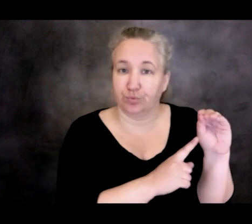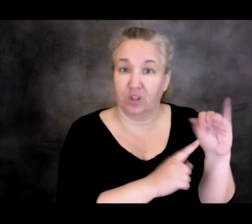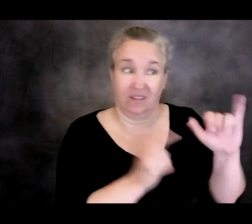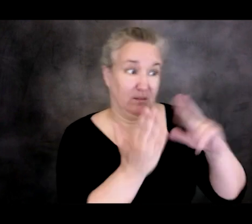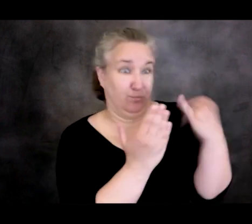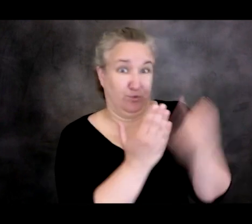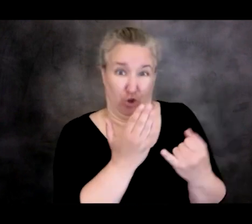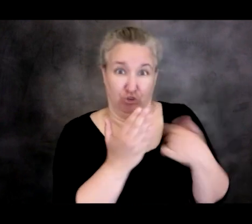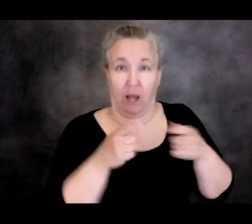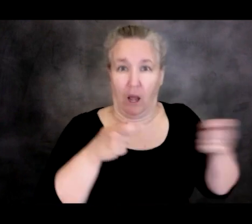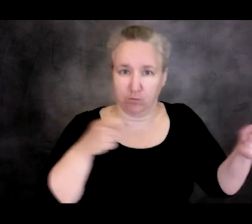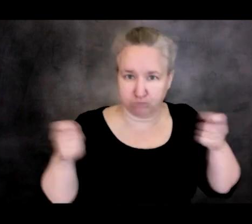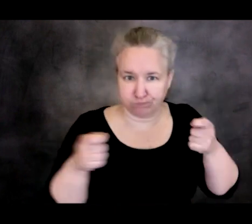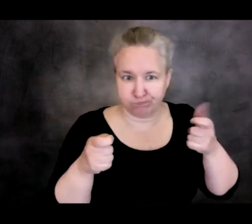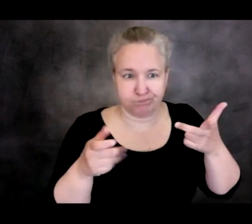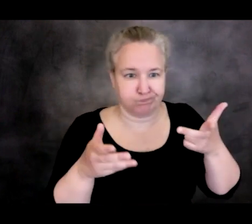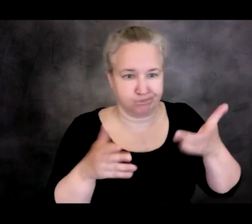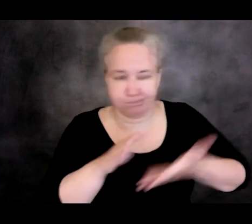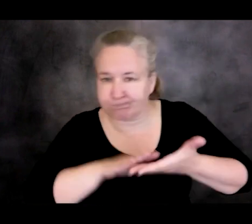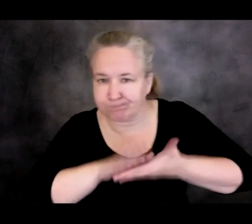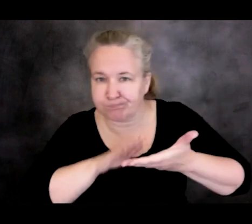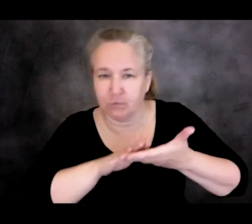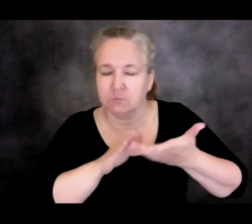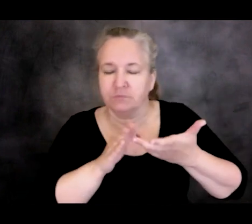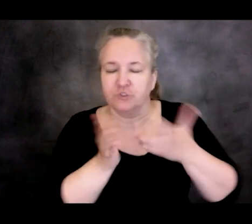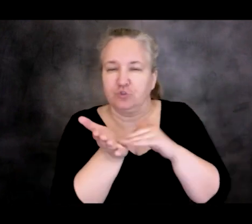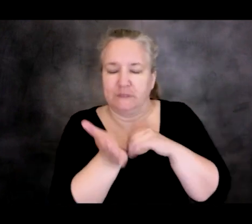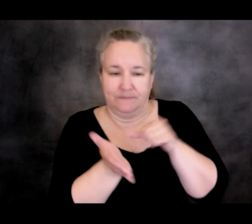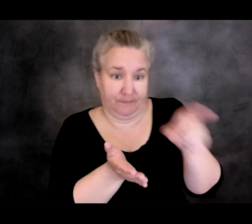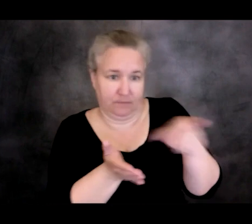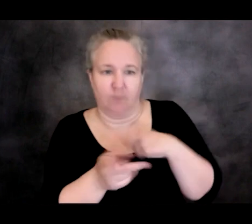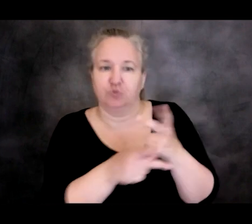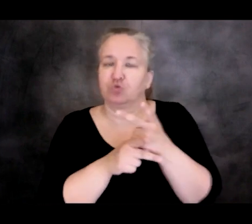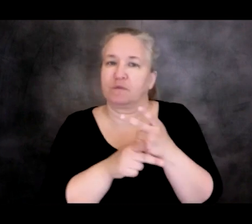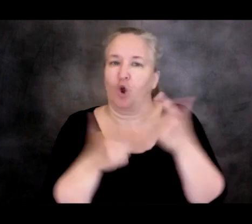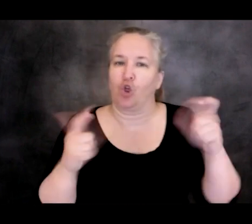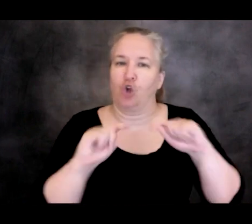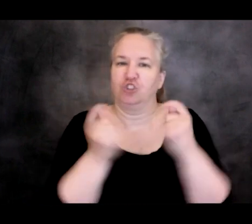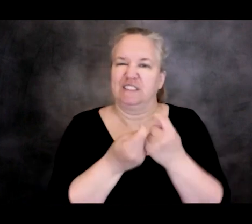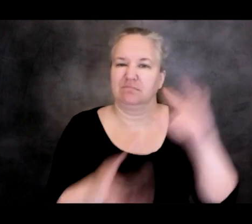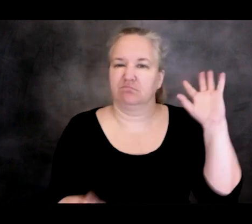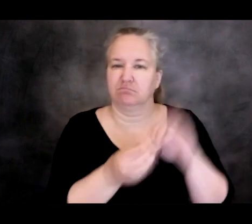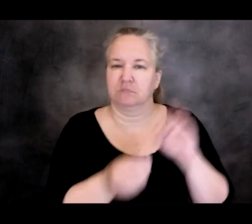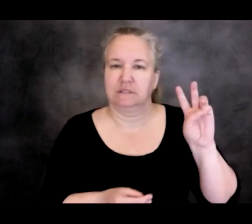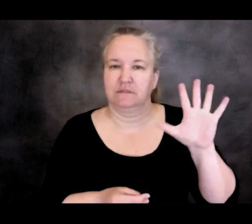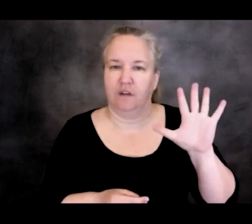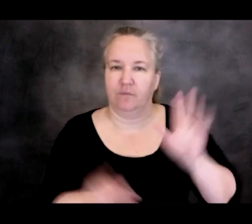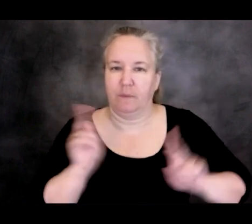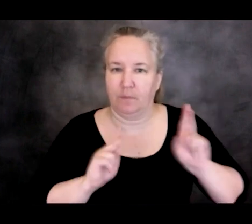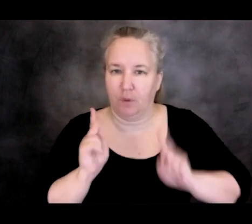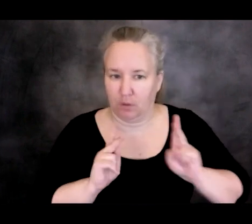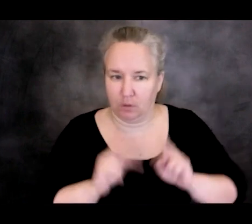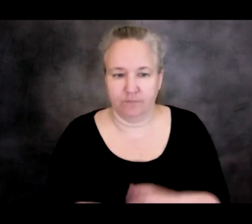entire project. Excuse me, here I'm supervising a very large team of 65.